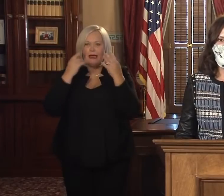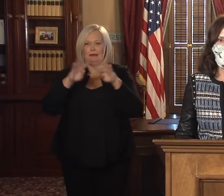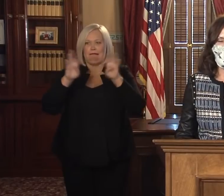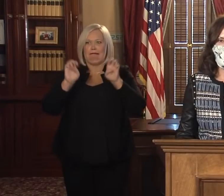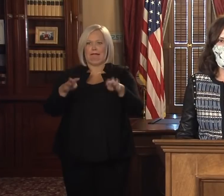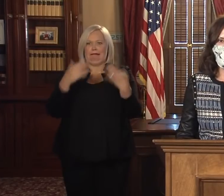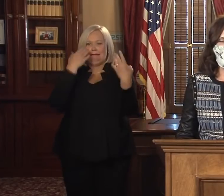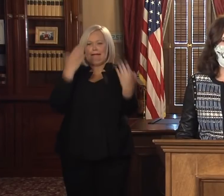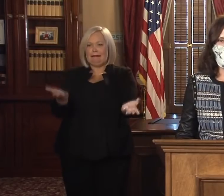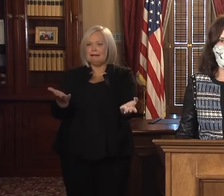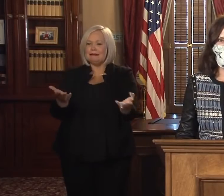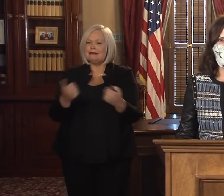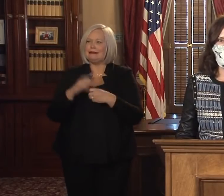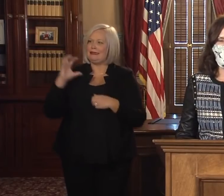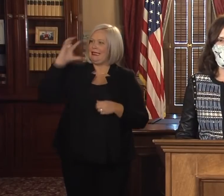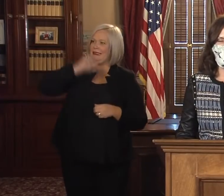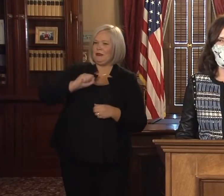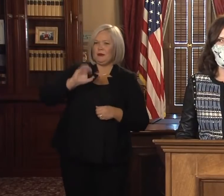CDC,